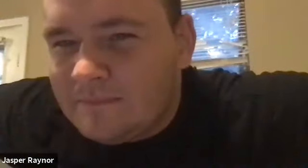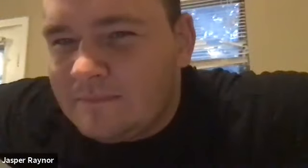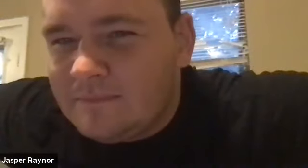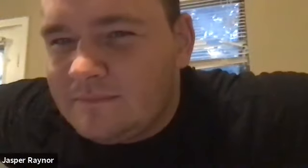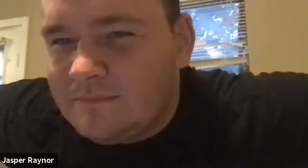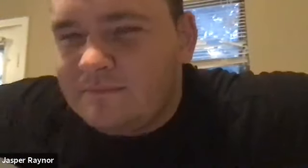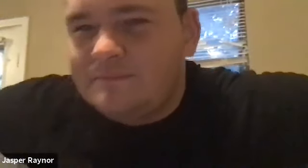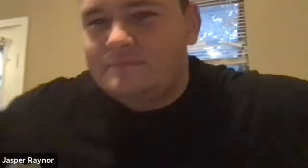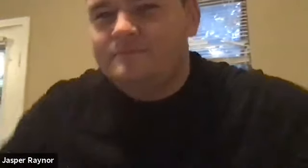teacher, he would do